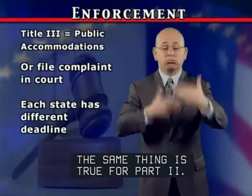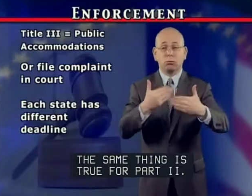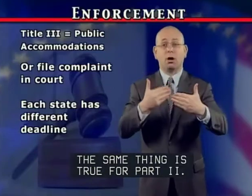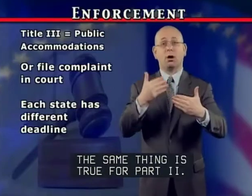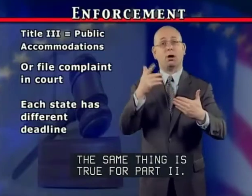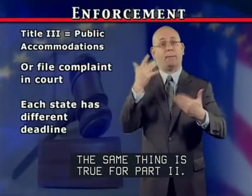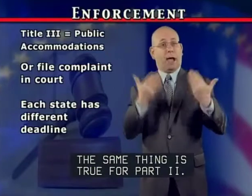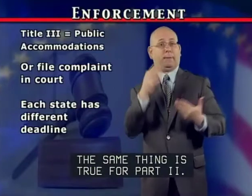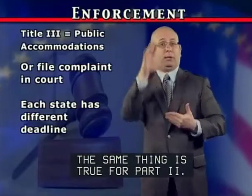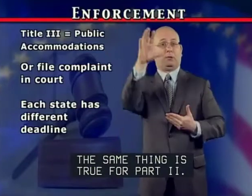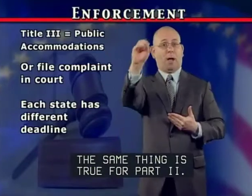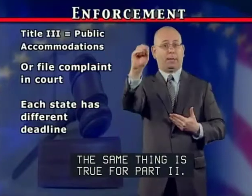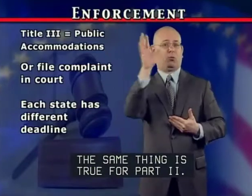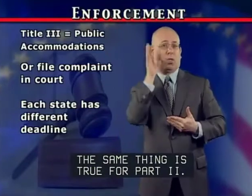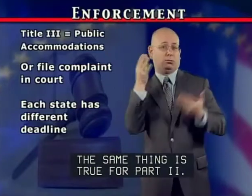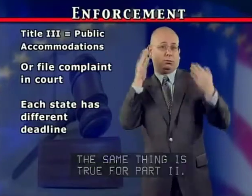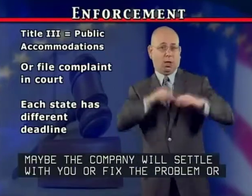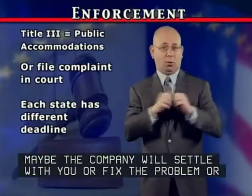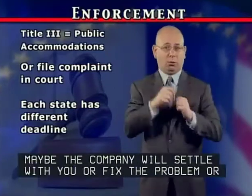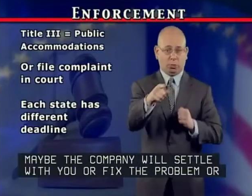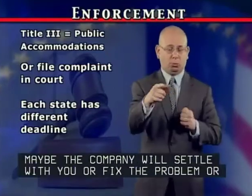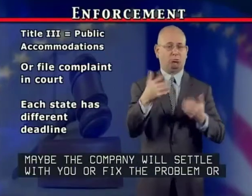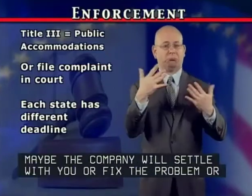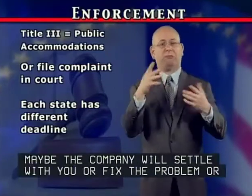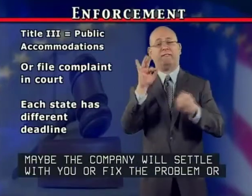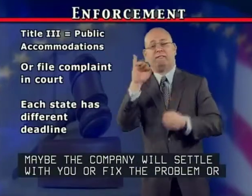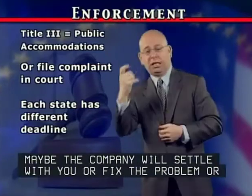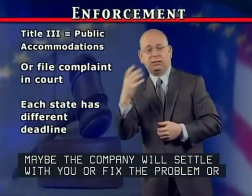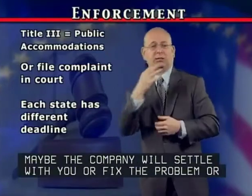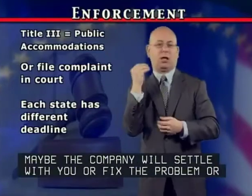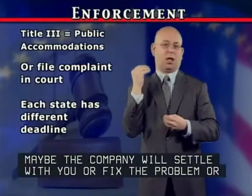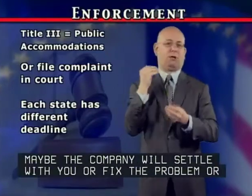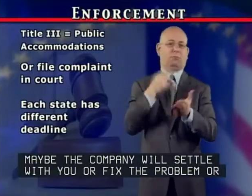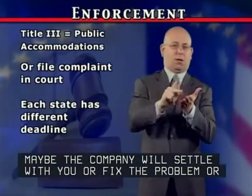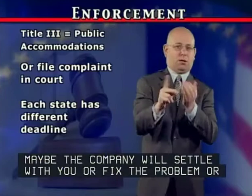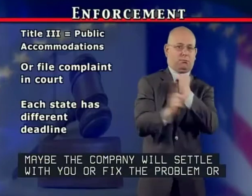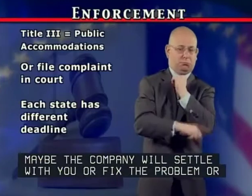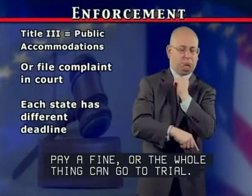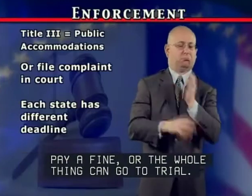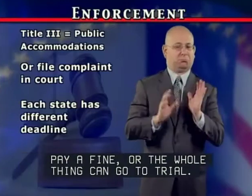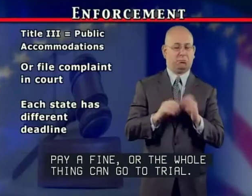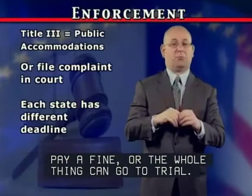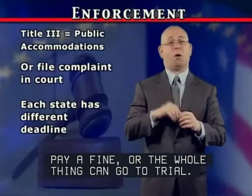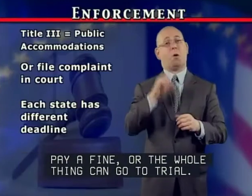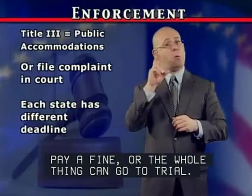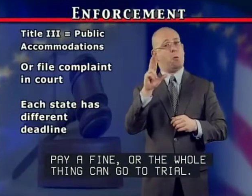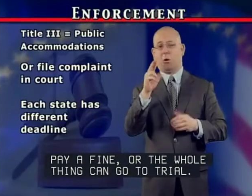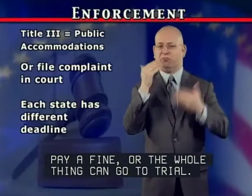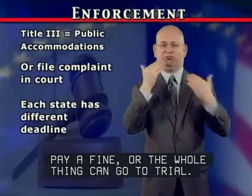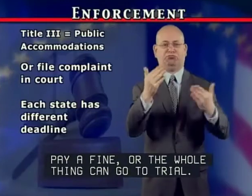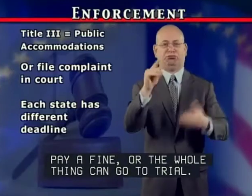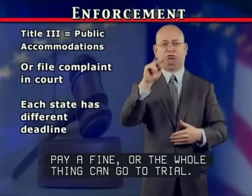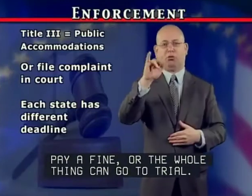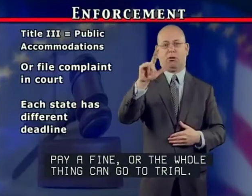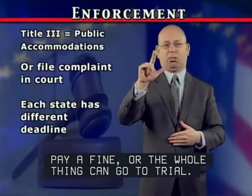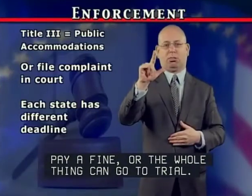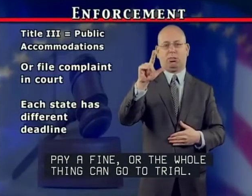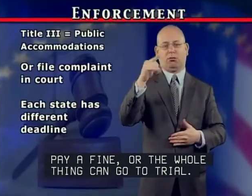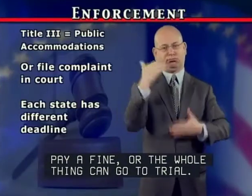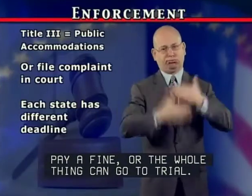The same thing is true for Part 2. Maybe the company will settle with you or fix the problem or pay a fine. Or the whole